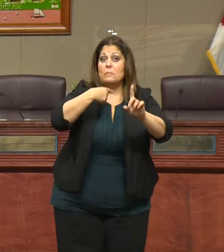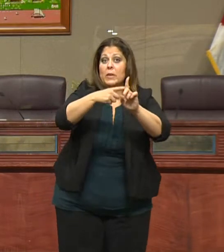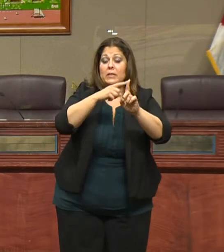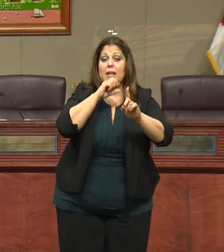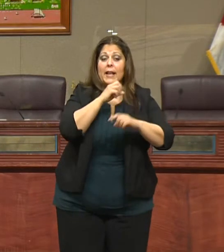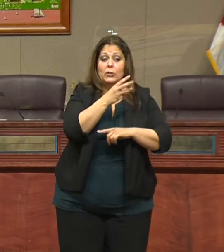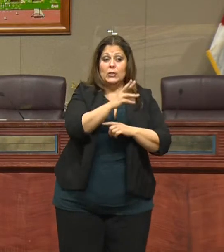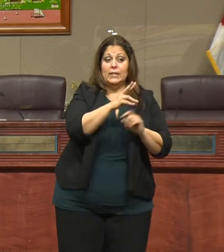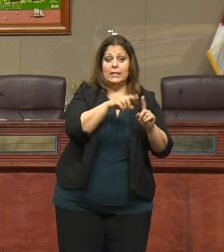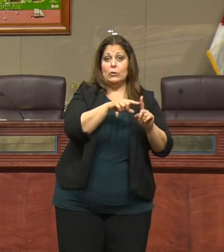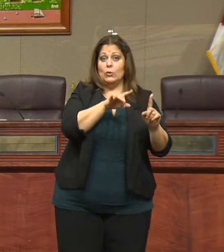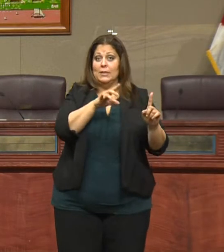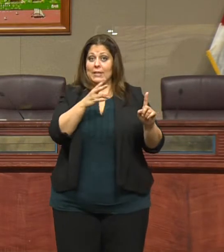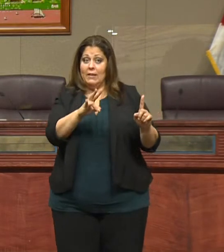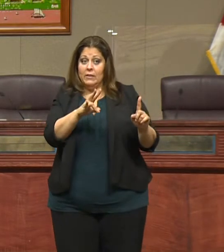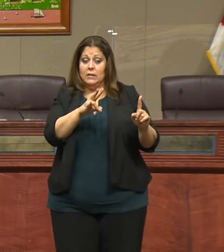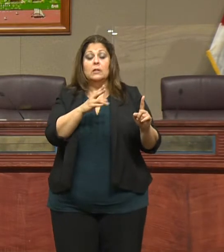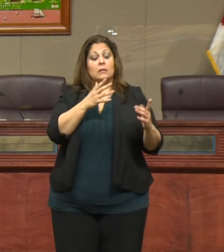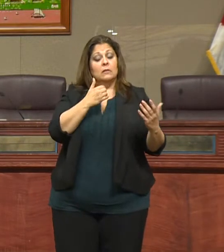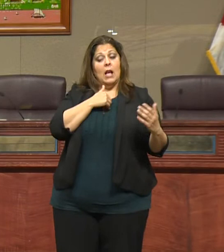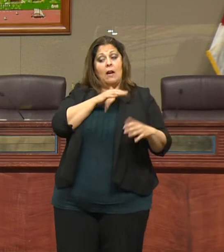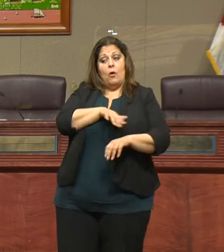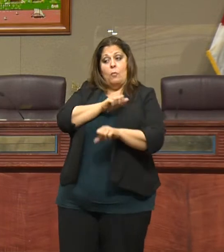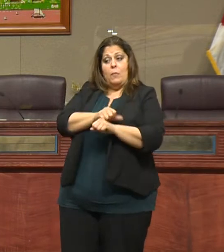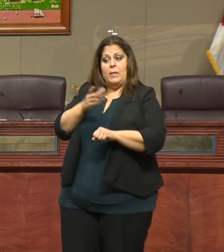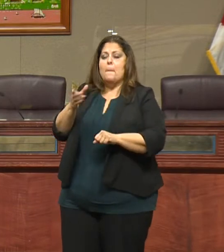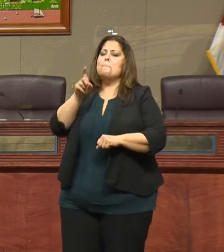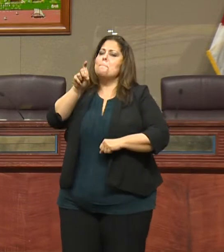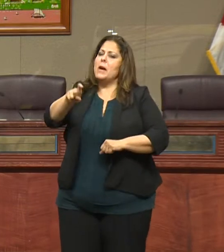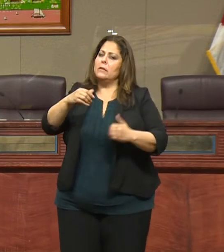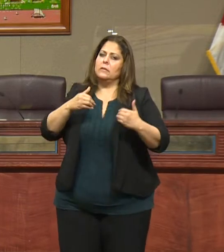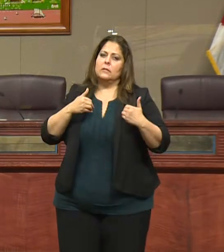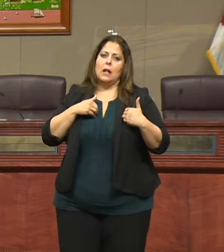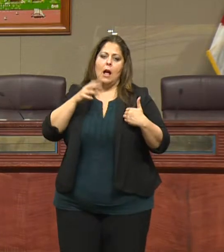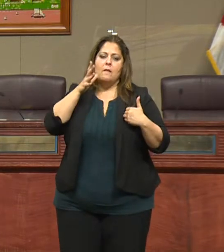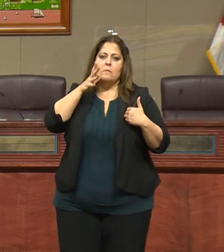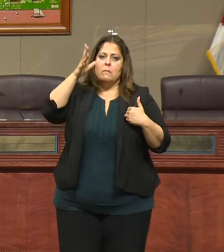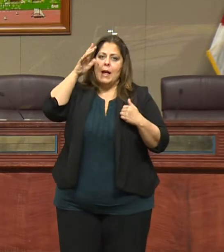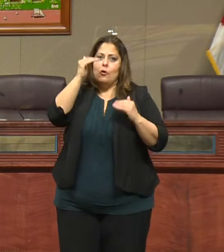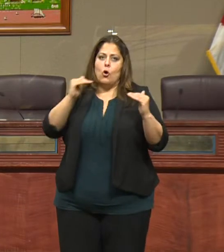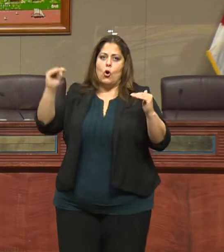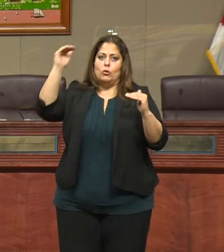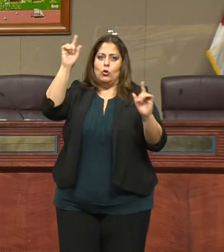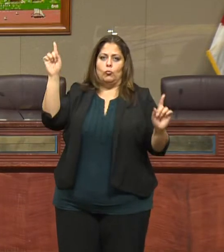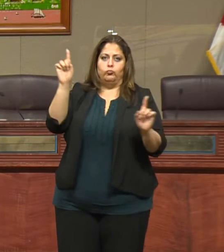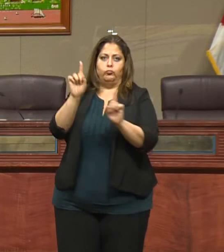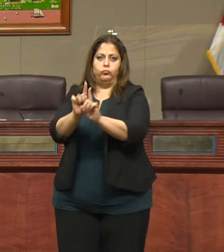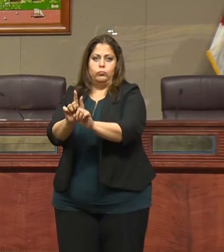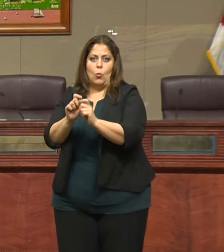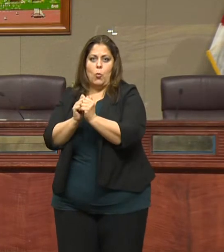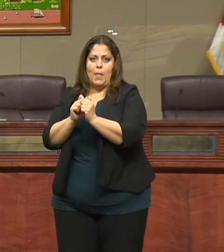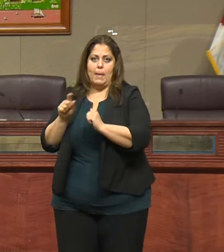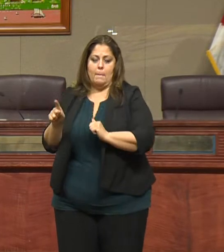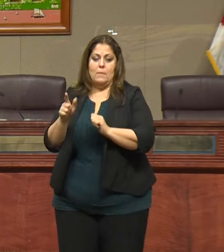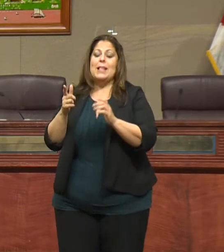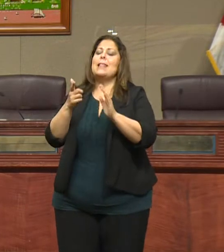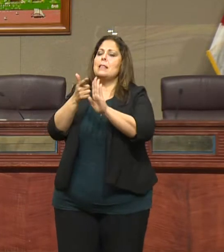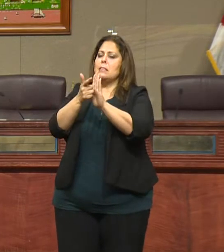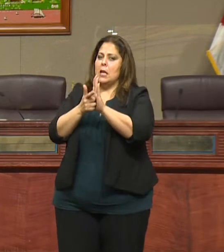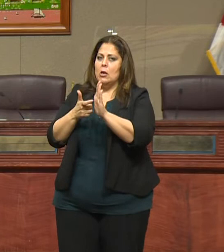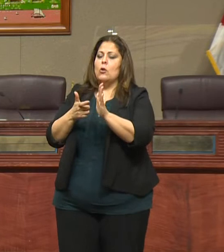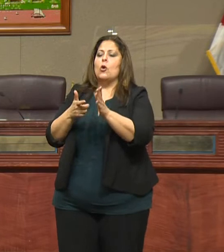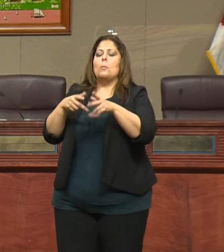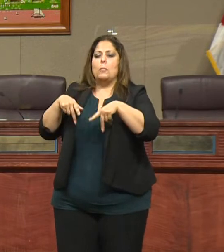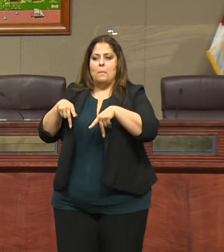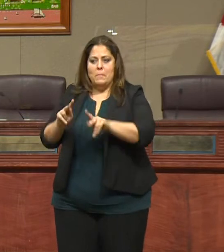have an appointment at our convention center vaccination event must be accompanied by an adult who's a parent or legal guardian with the legal capacity to